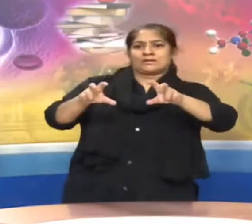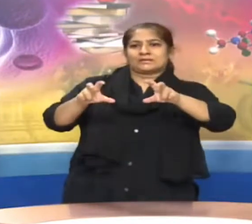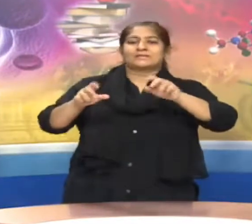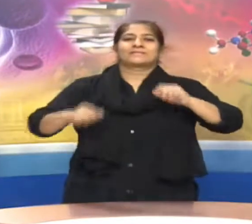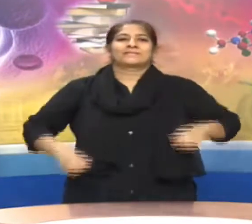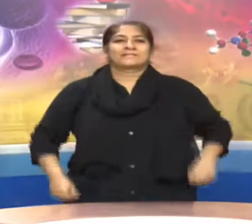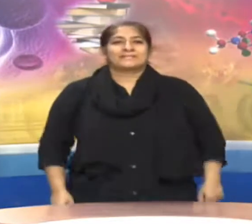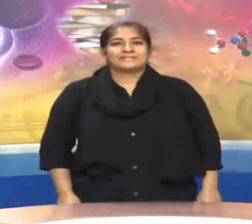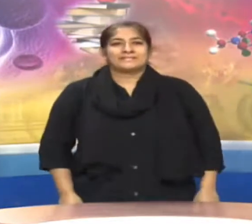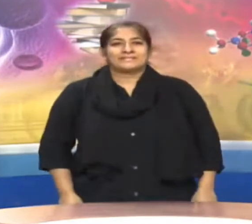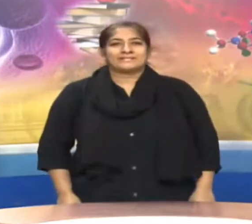Supervision.